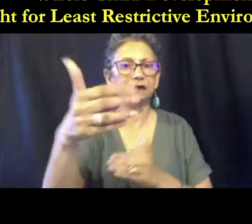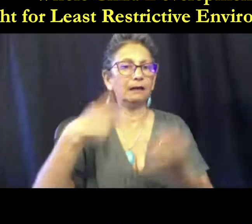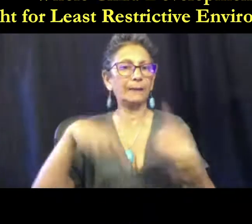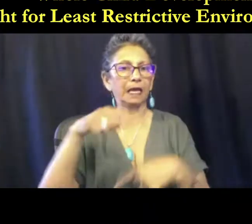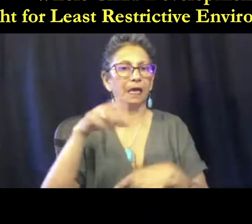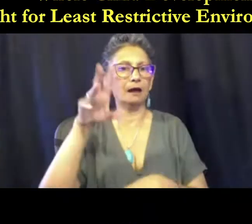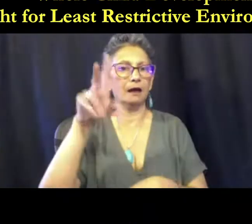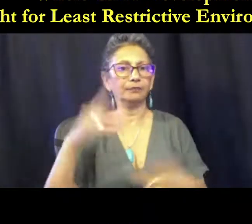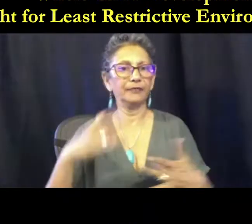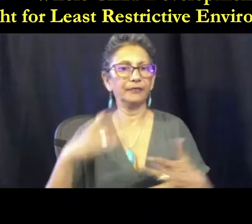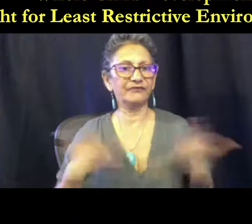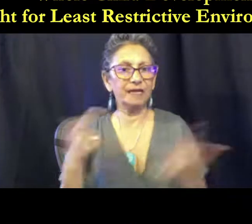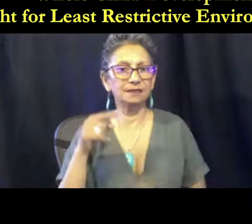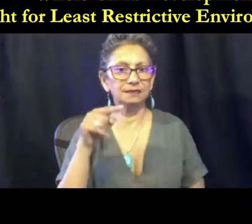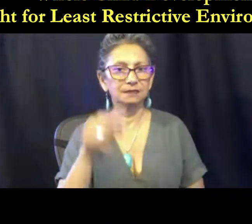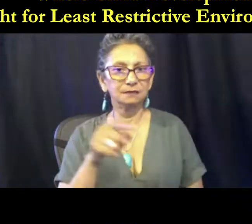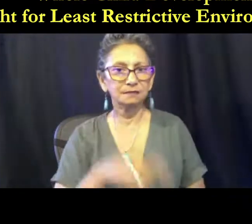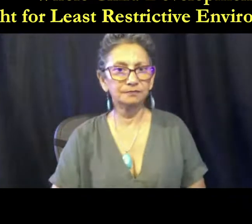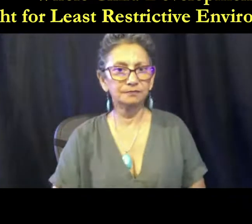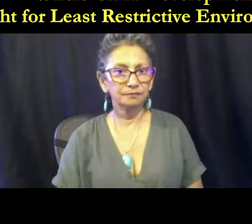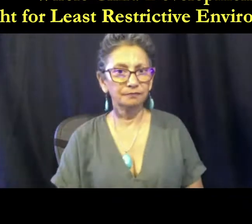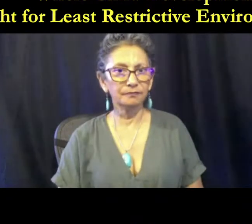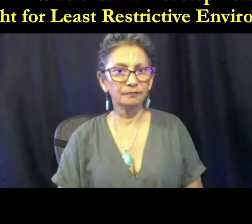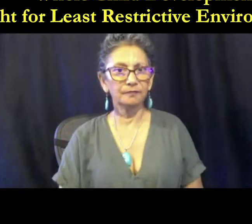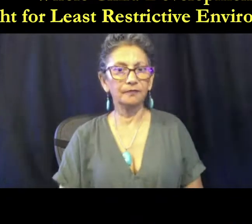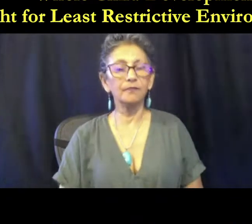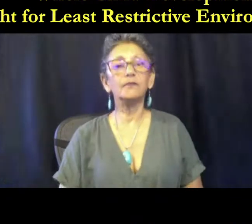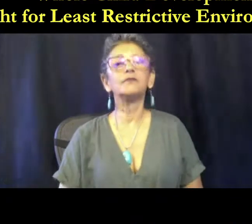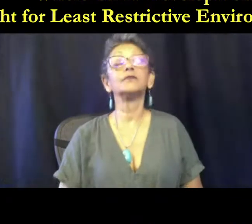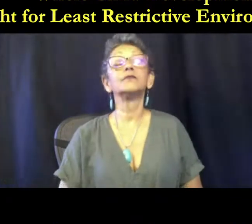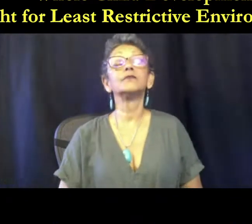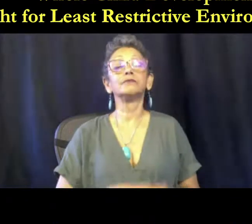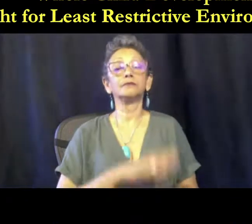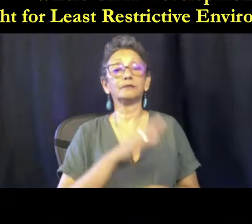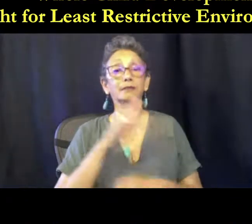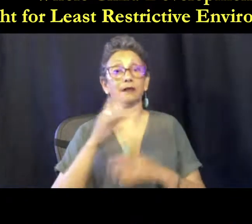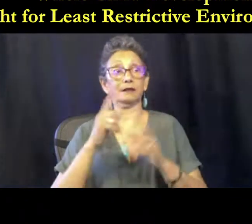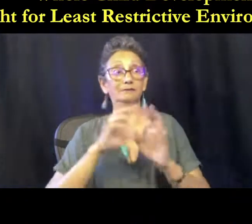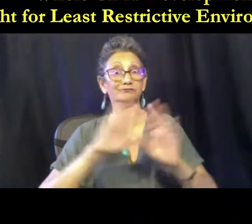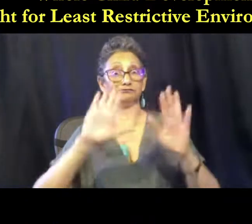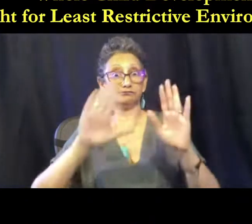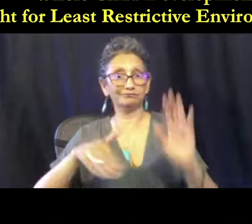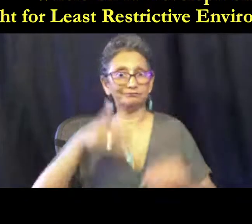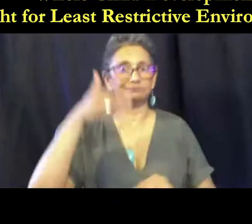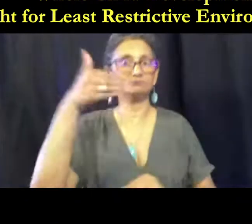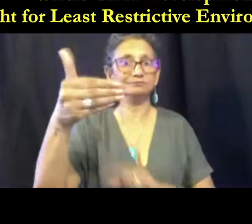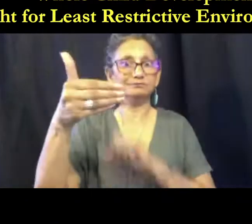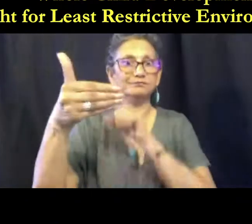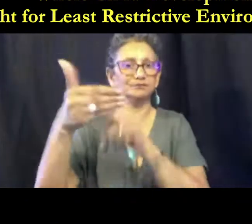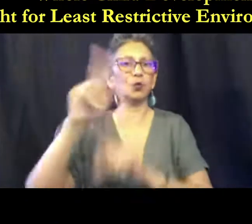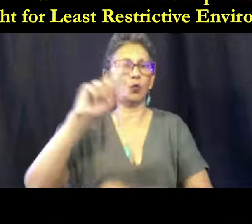very short break, and then we'll show you the coming up events.